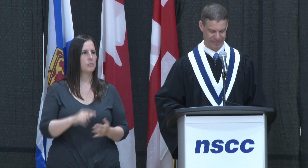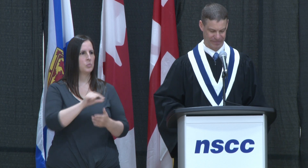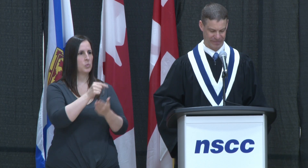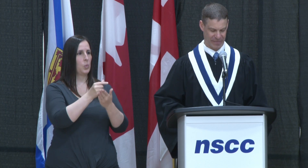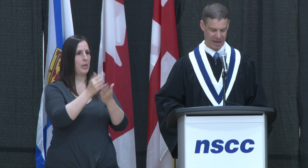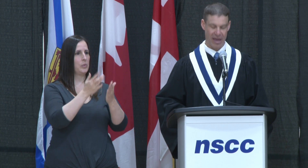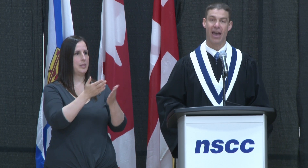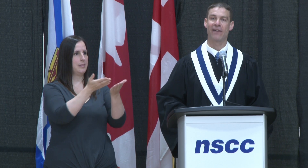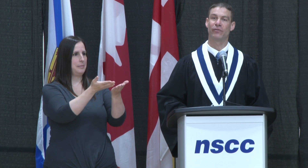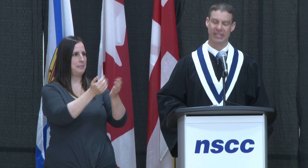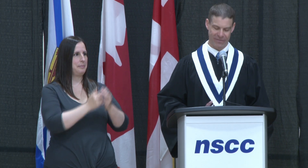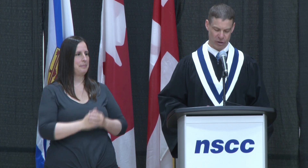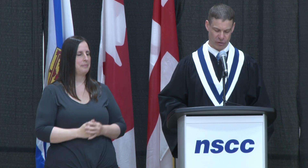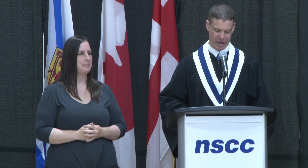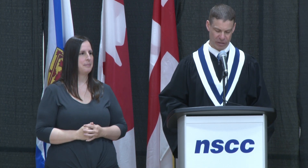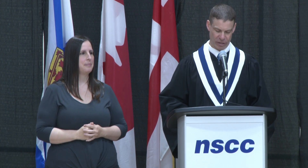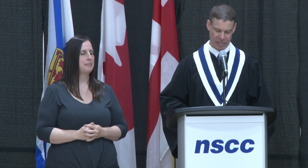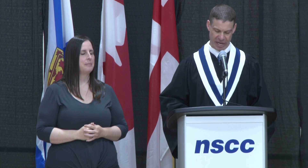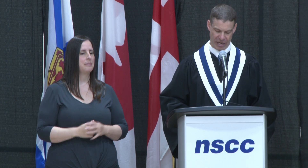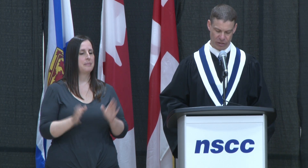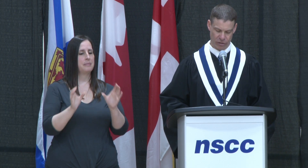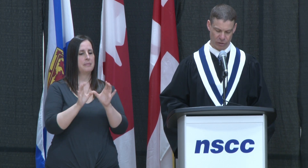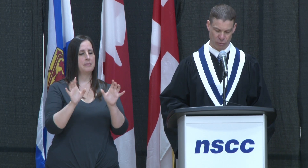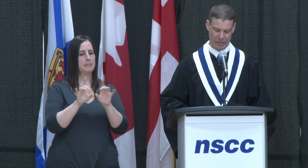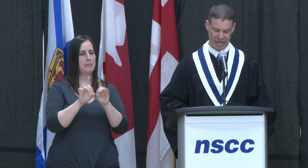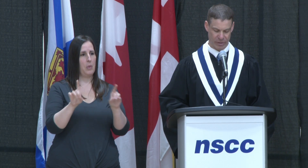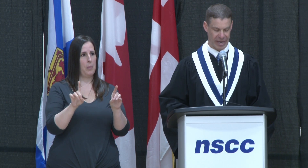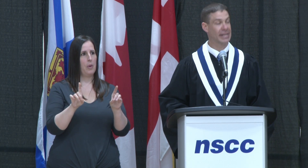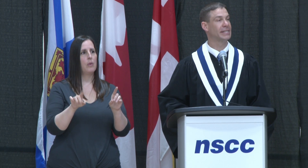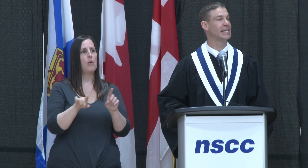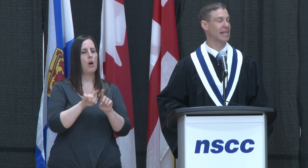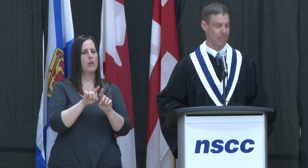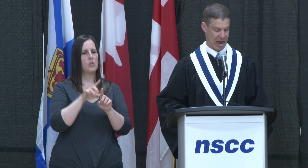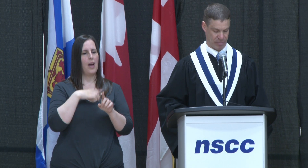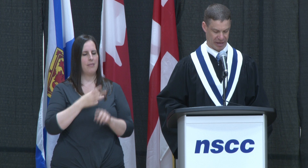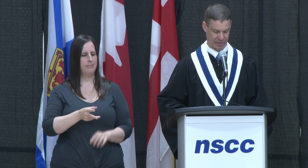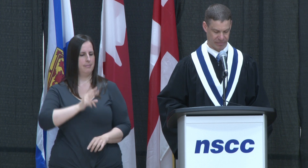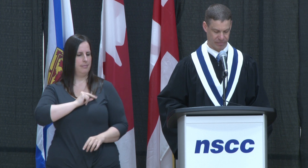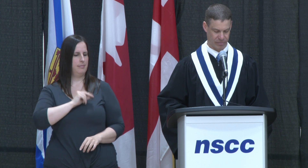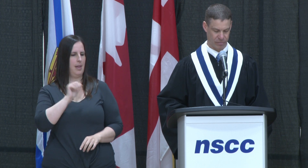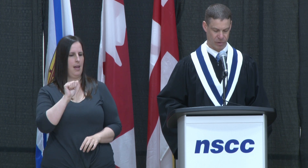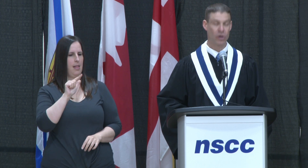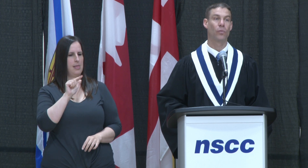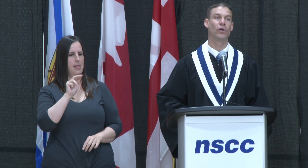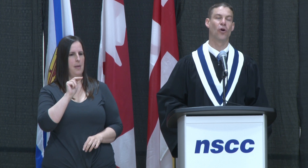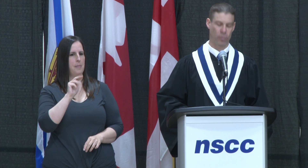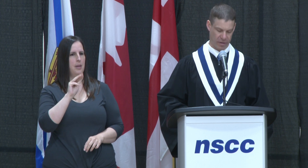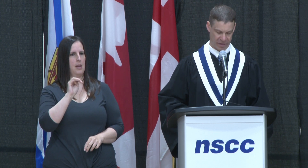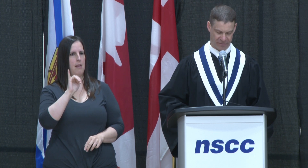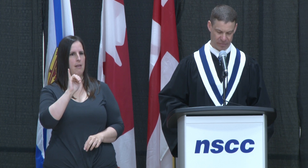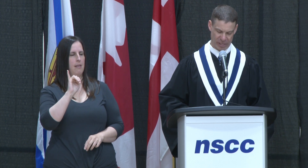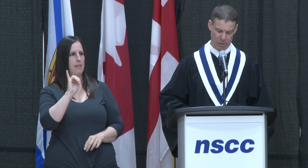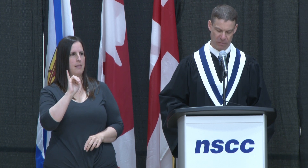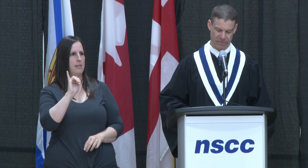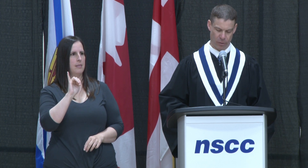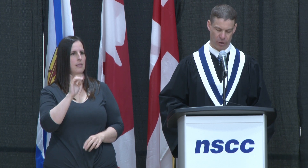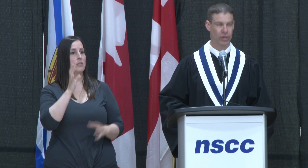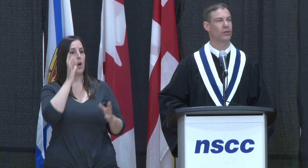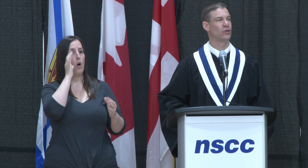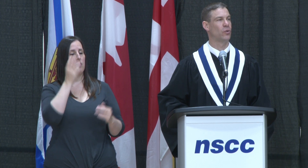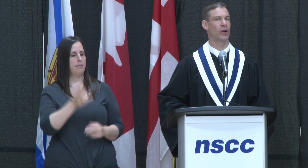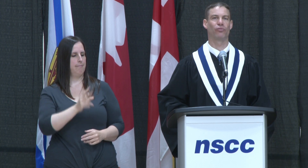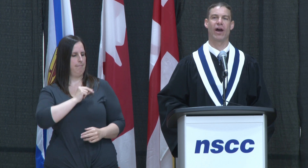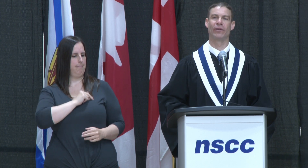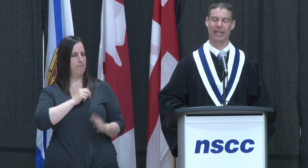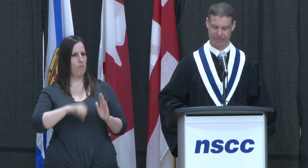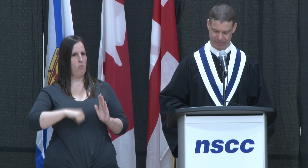Graduates, after receiving your credentials on stage, you are presented with an NSCC alumni pin. We hope that from this moment forward,